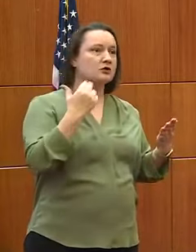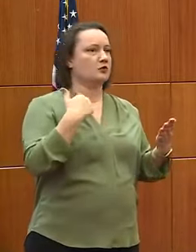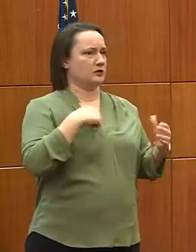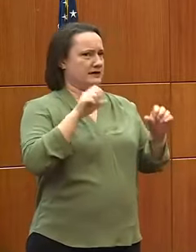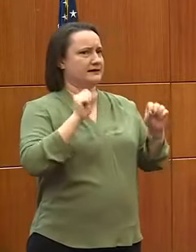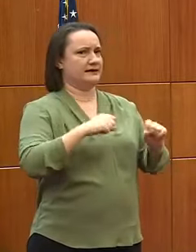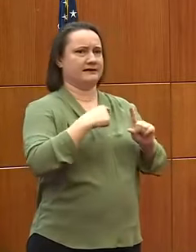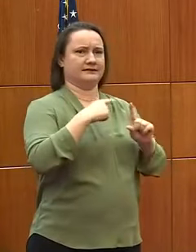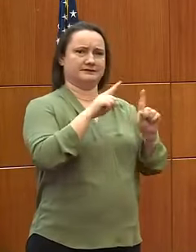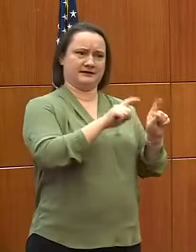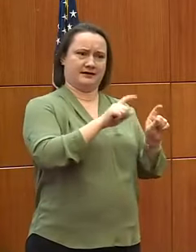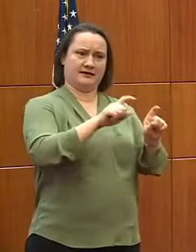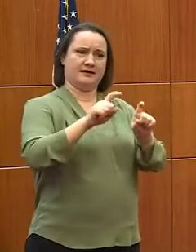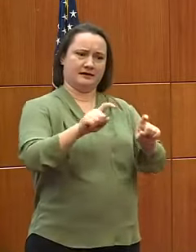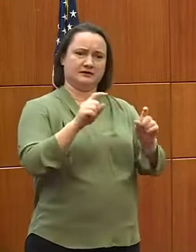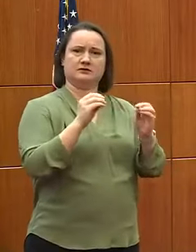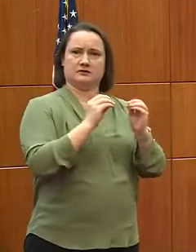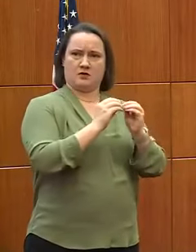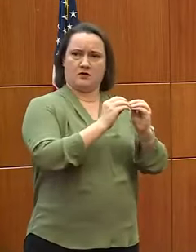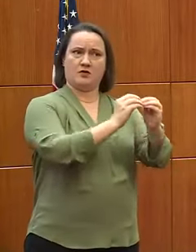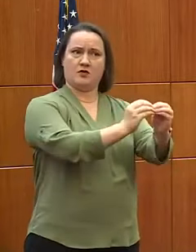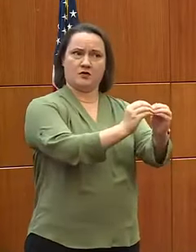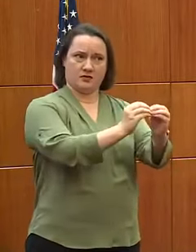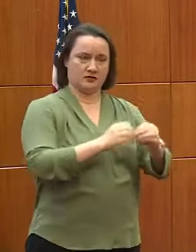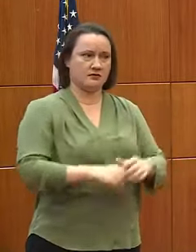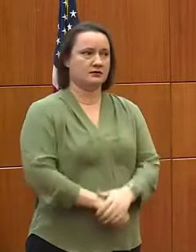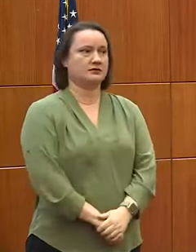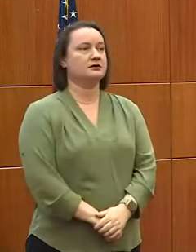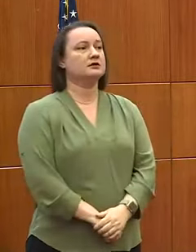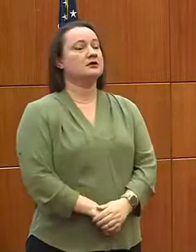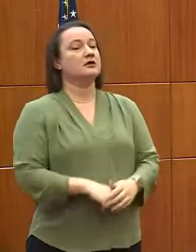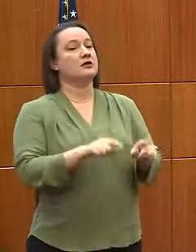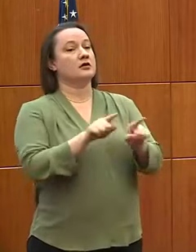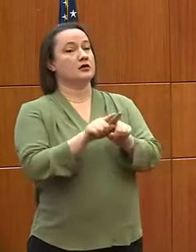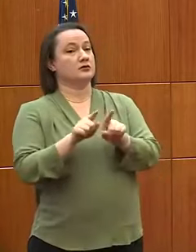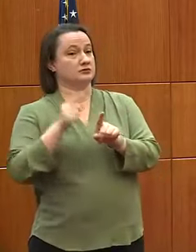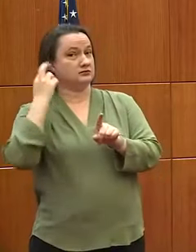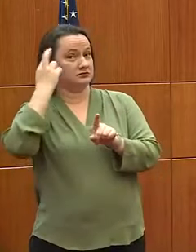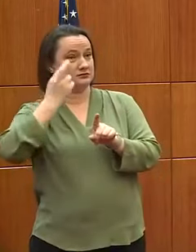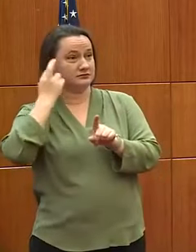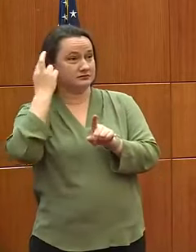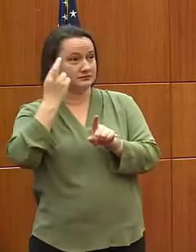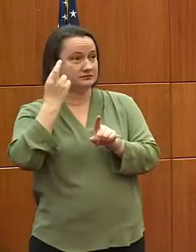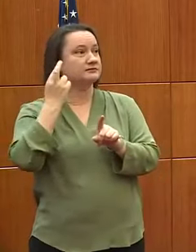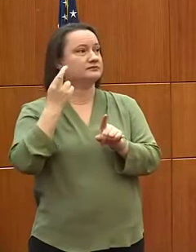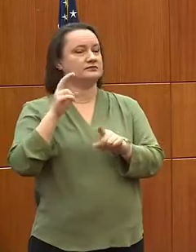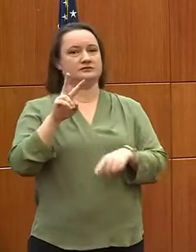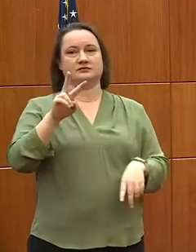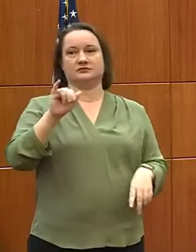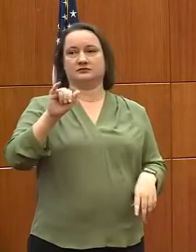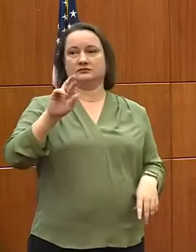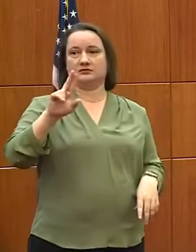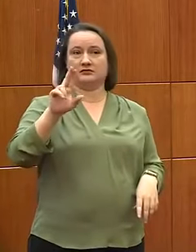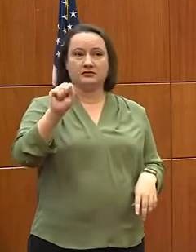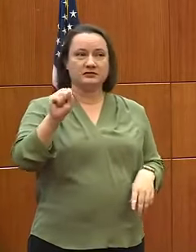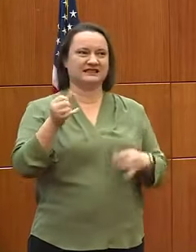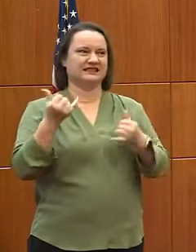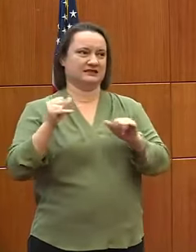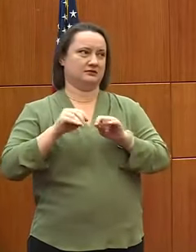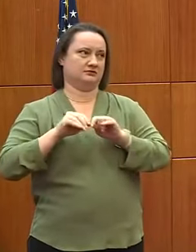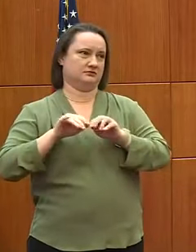capability for testing coming online. But we're also seeing it because this virus continues